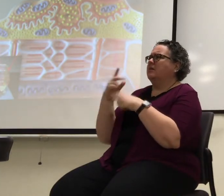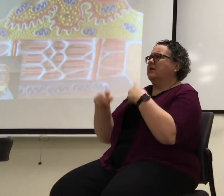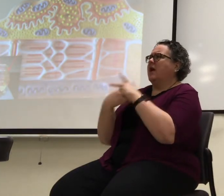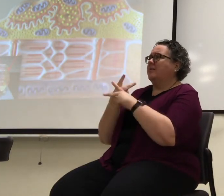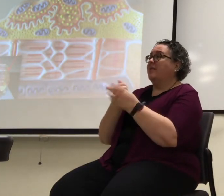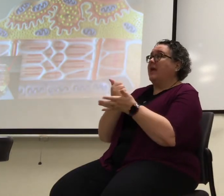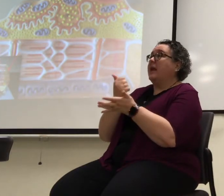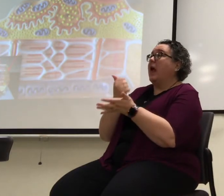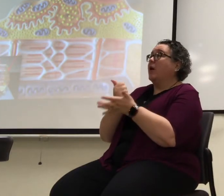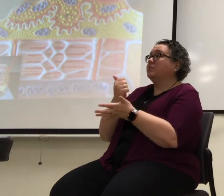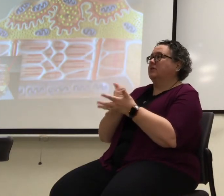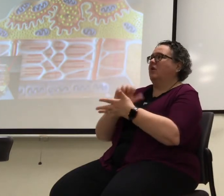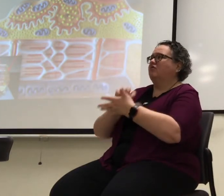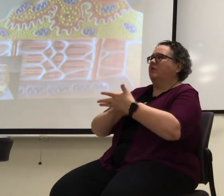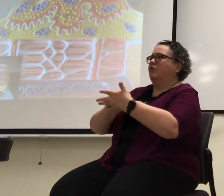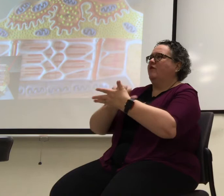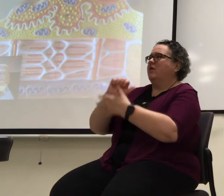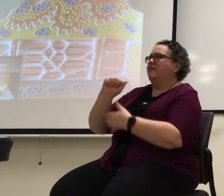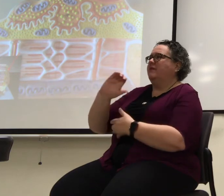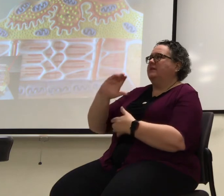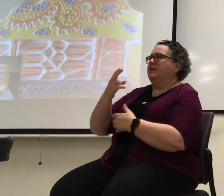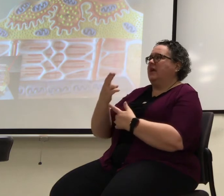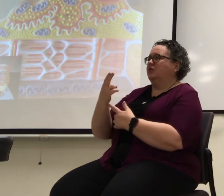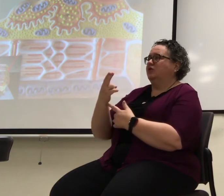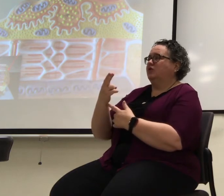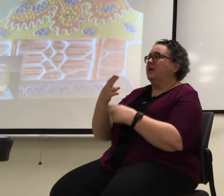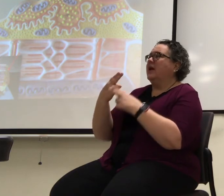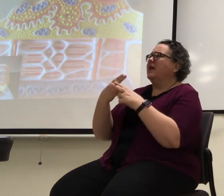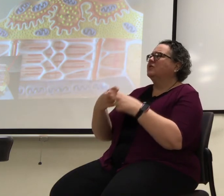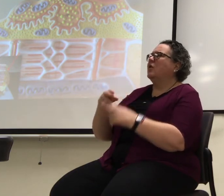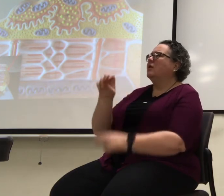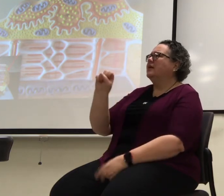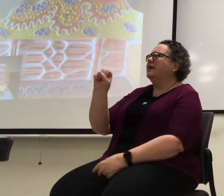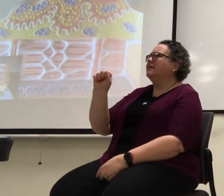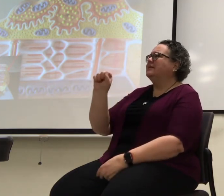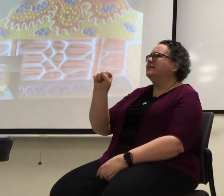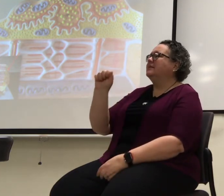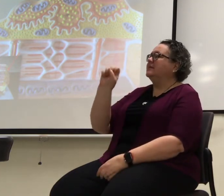removal of the ACH. It's called a satellite cell.